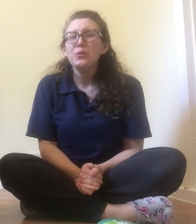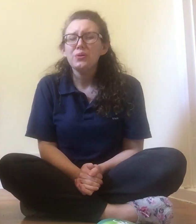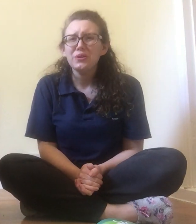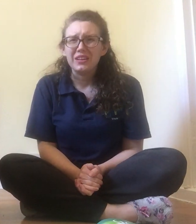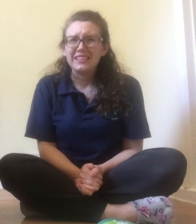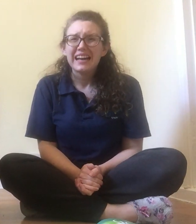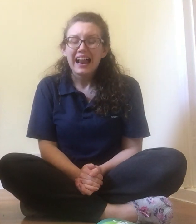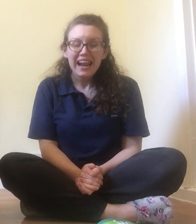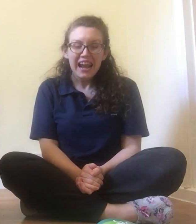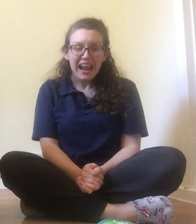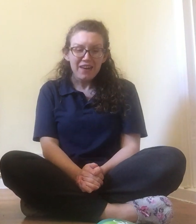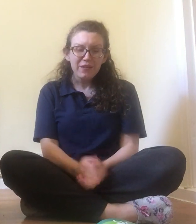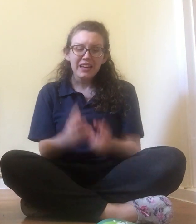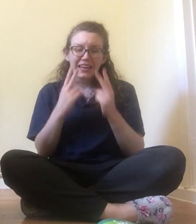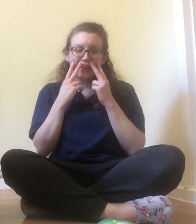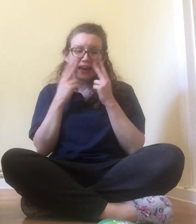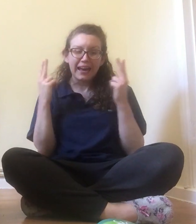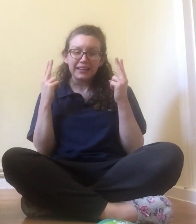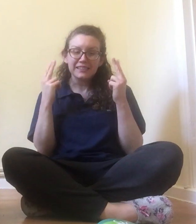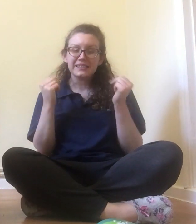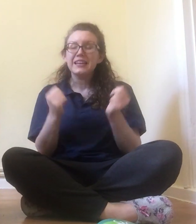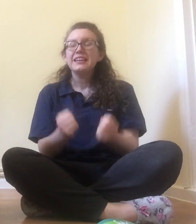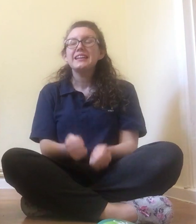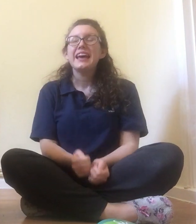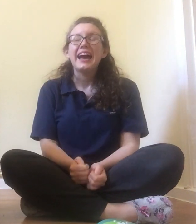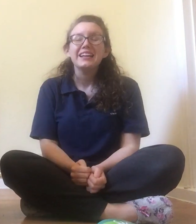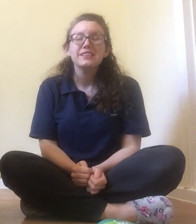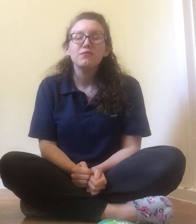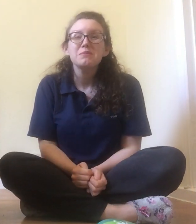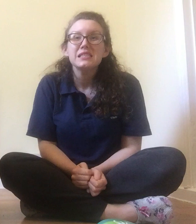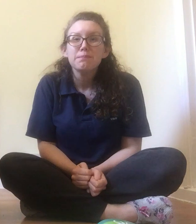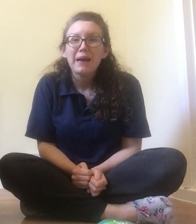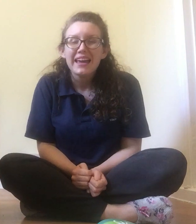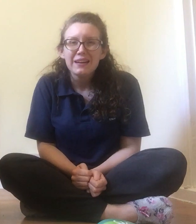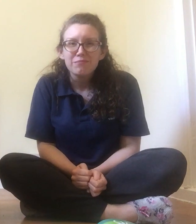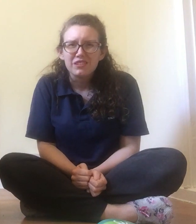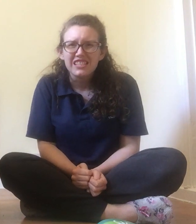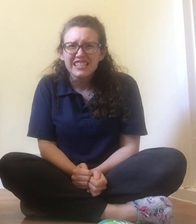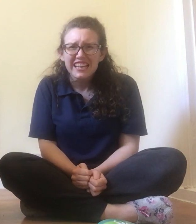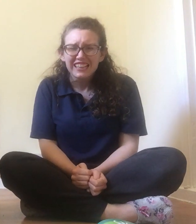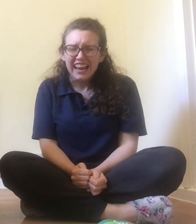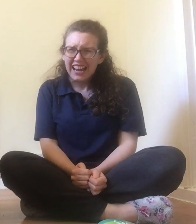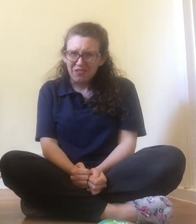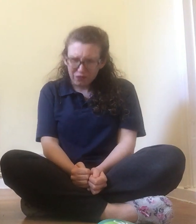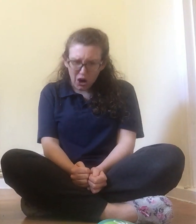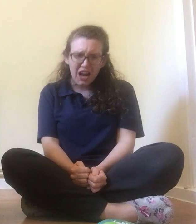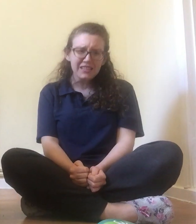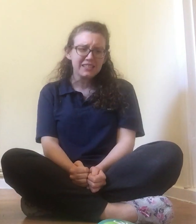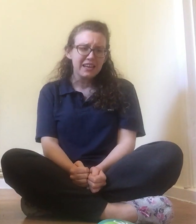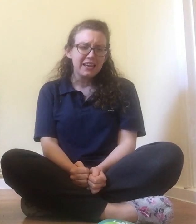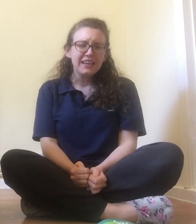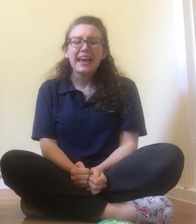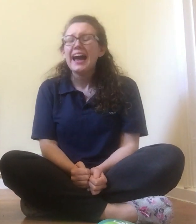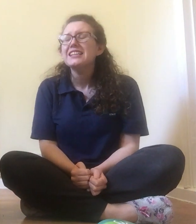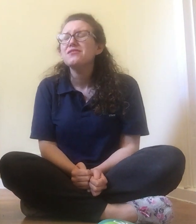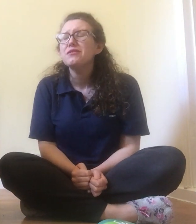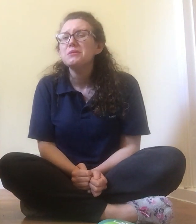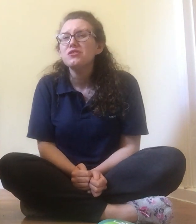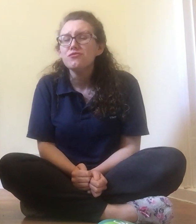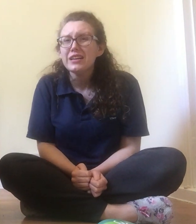All these clever cats. Cats from Spain, Brazil and France. Cats from